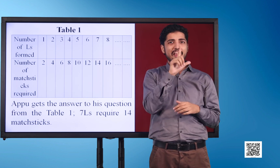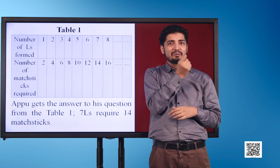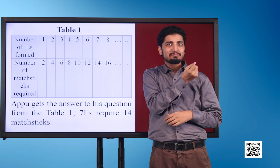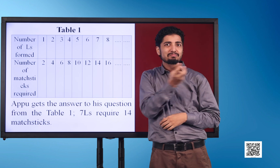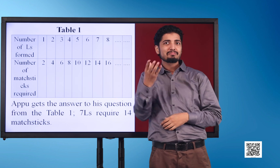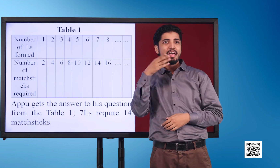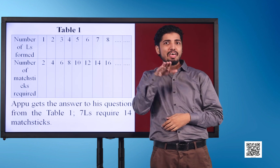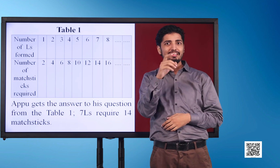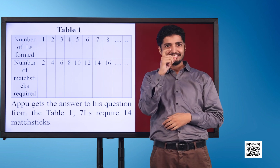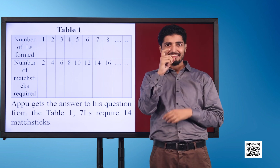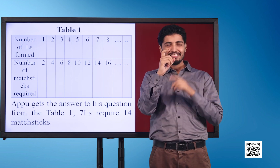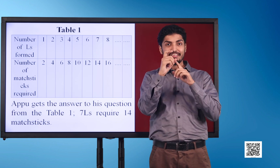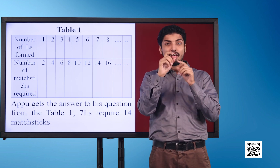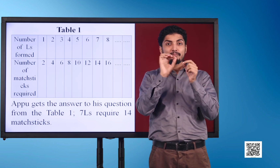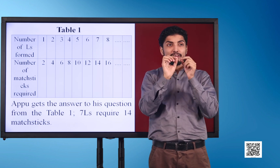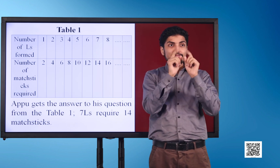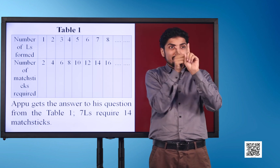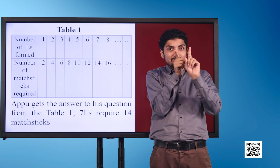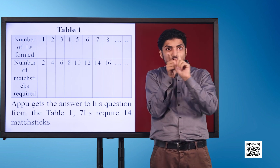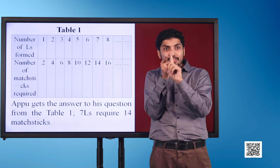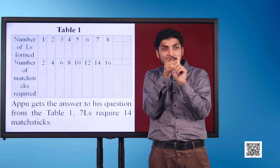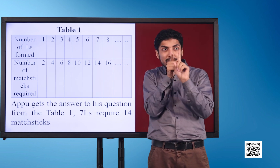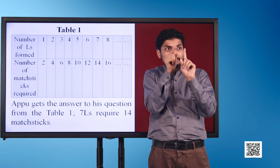7 L's require 14 matchsticks.